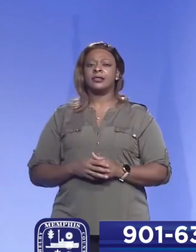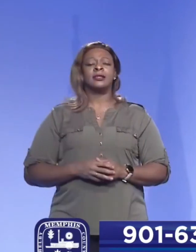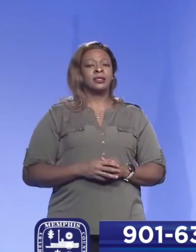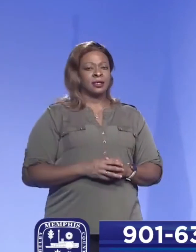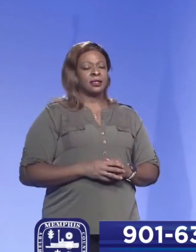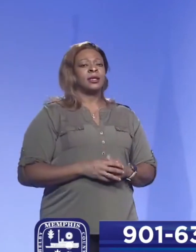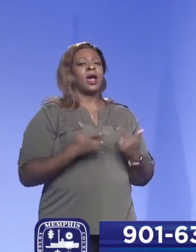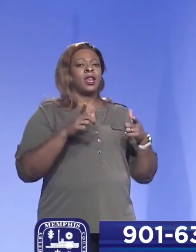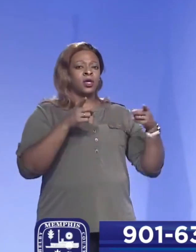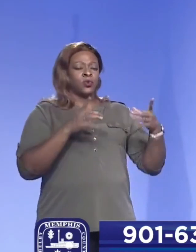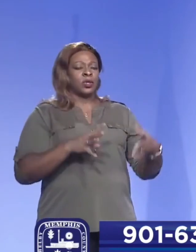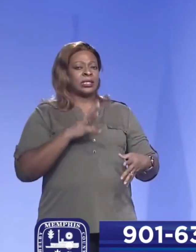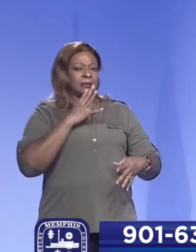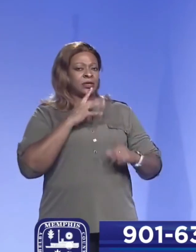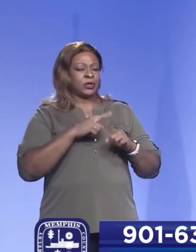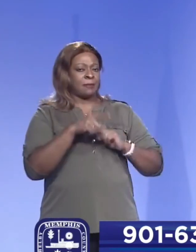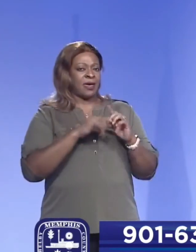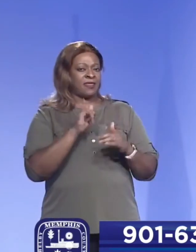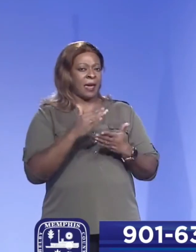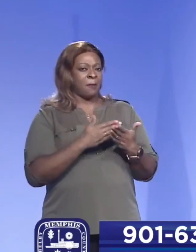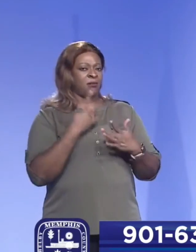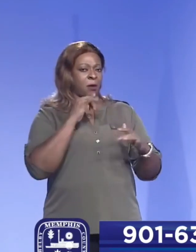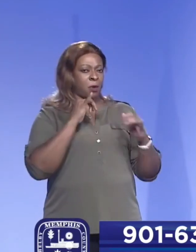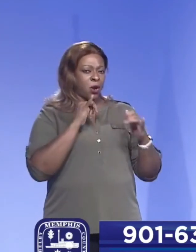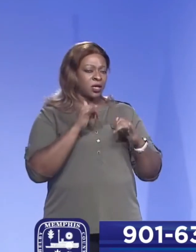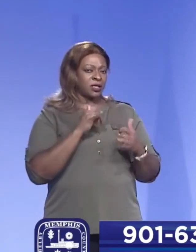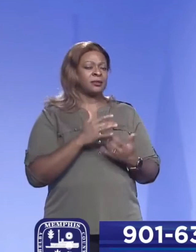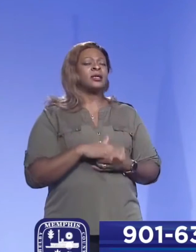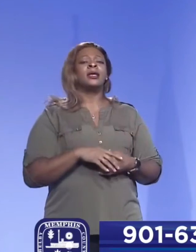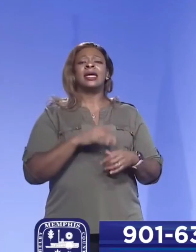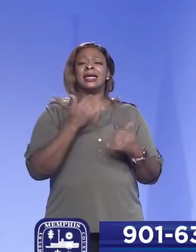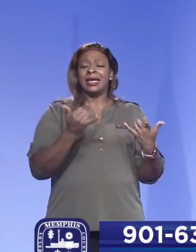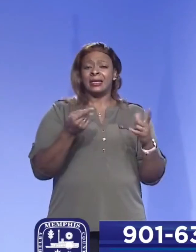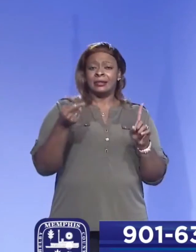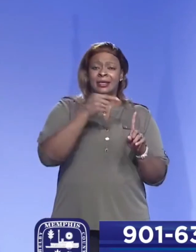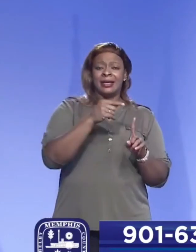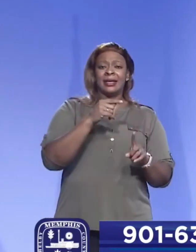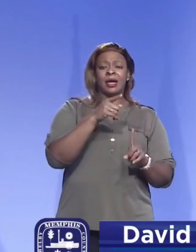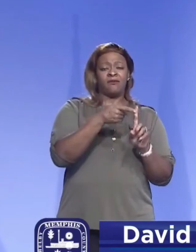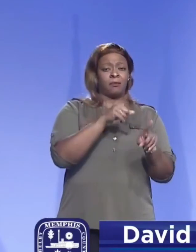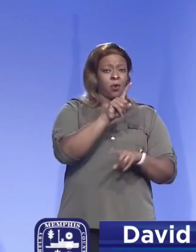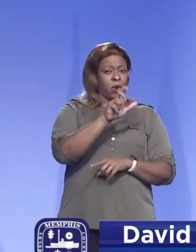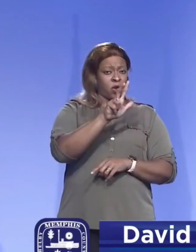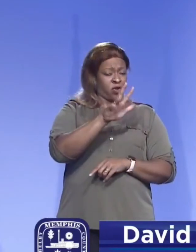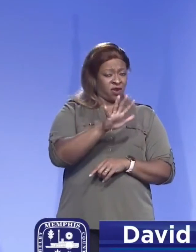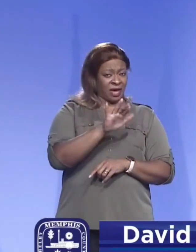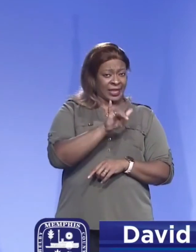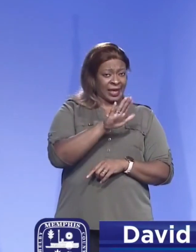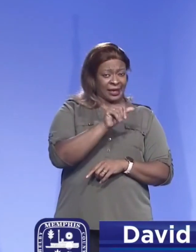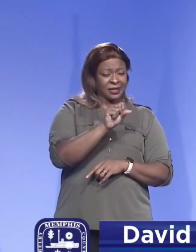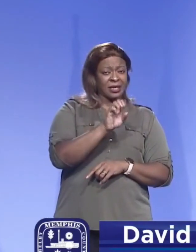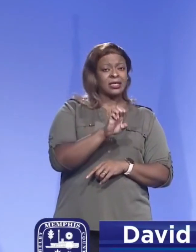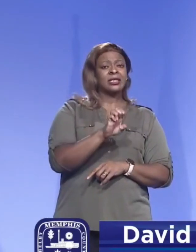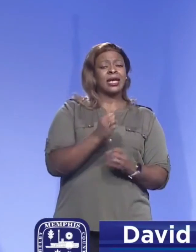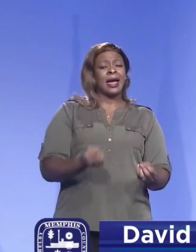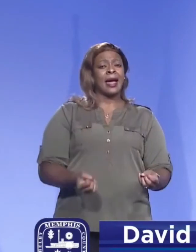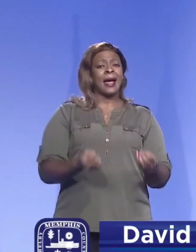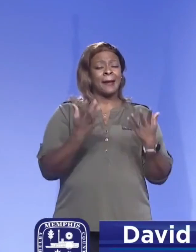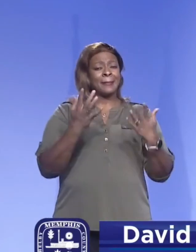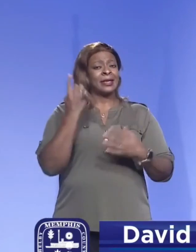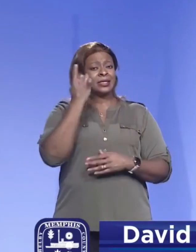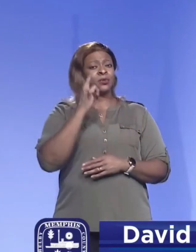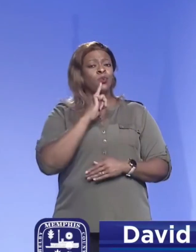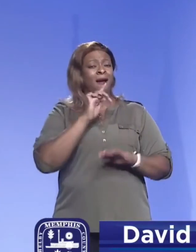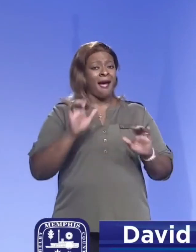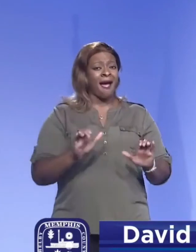I'll let the director speak to that part of the question. In terms of our, out of the 135, how many would be considered